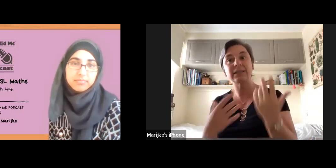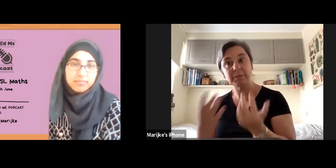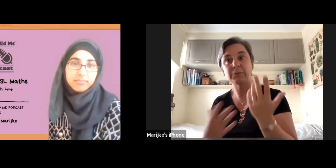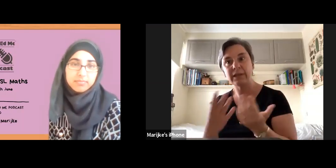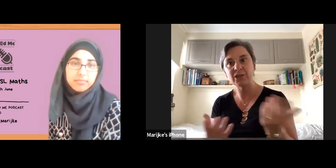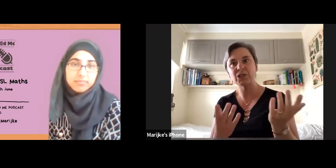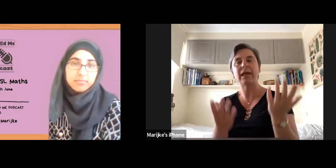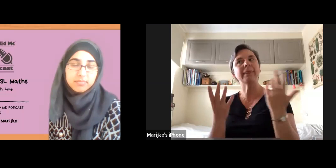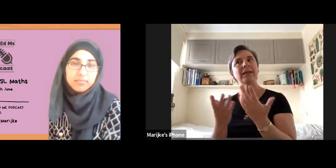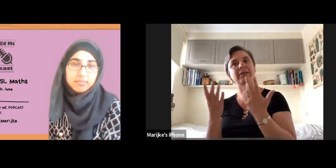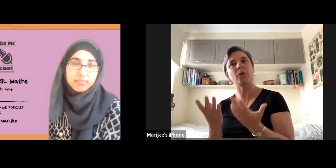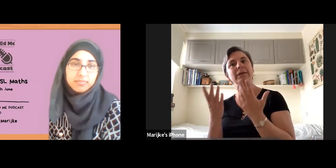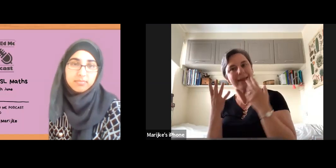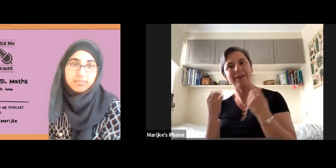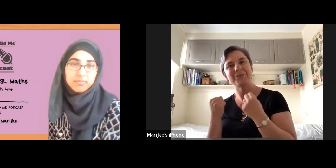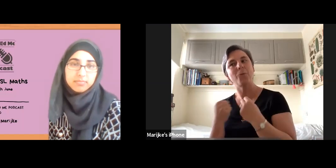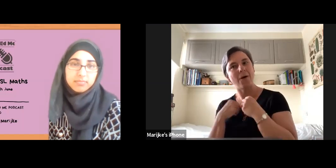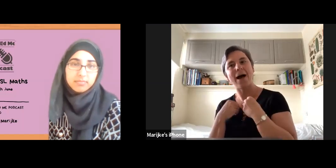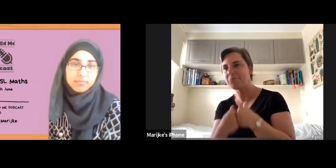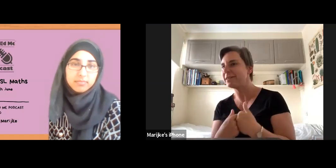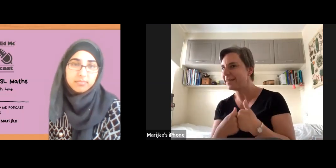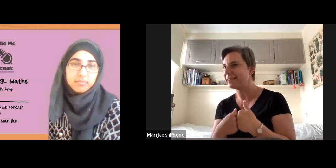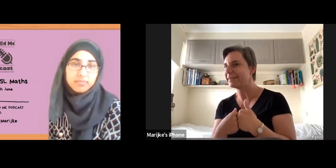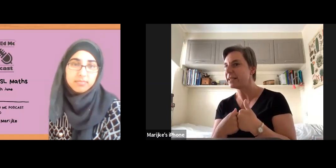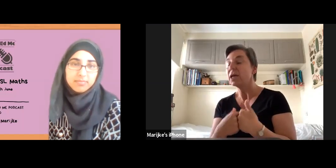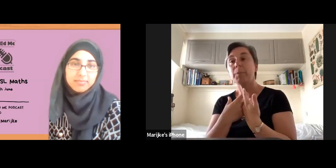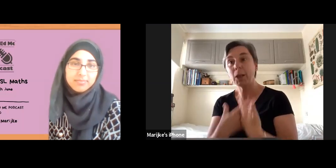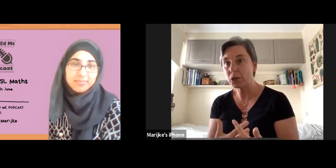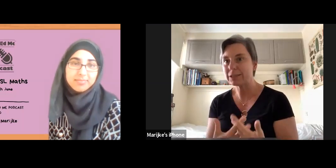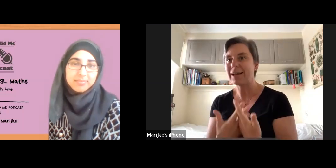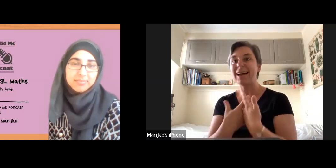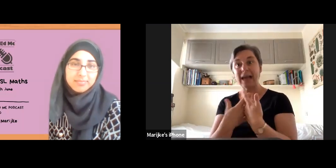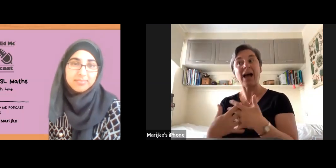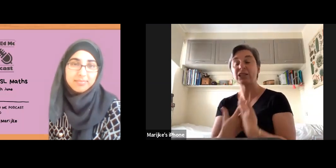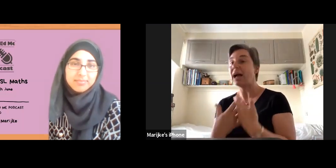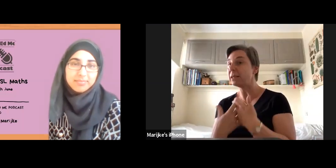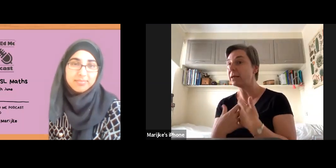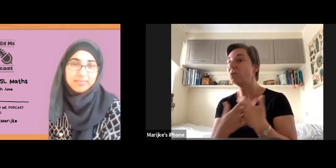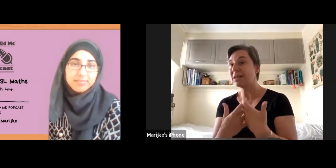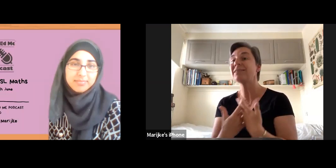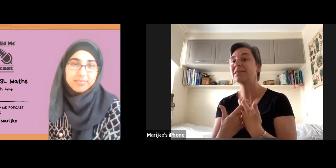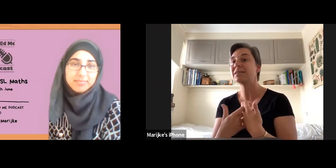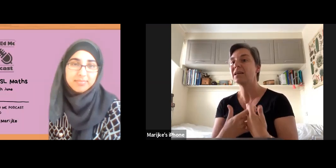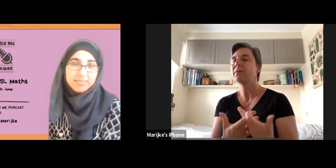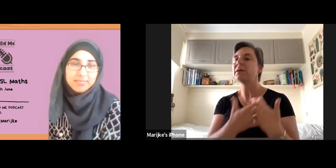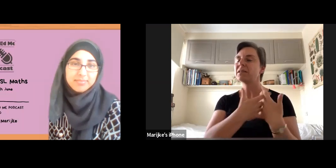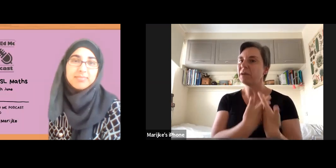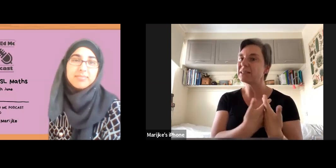building relationships. And then I thought, yeah, you know what? I really like this. Plus, I actually had my own classes, because the maths teacher